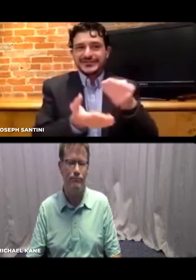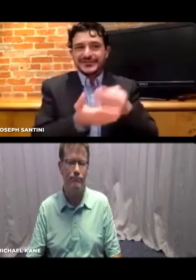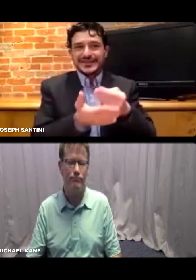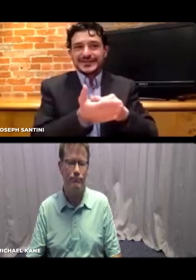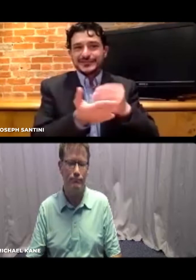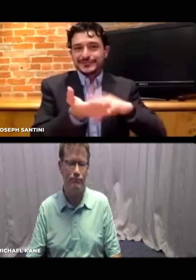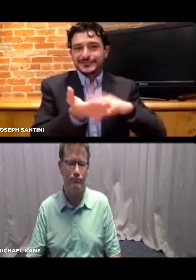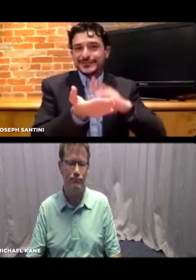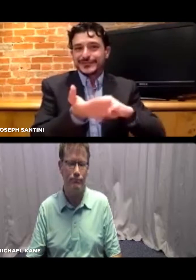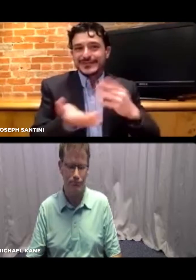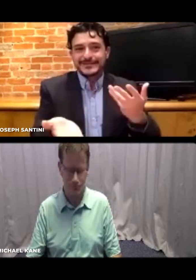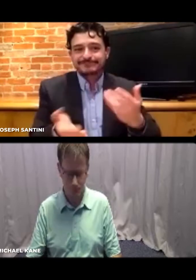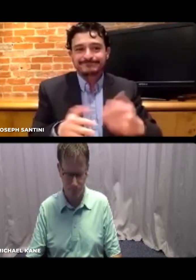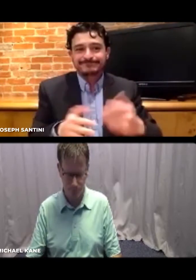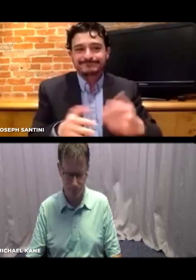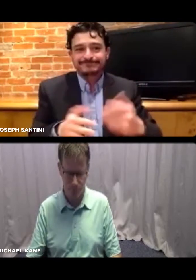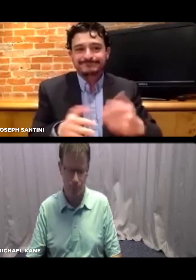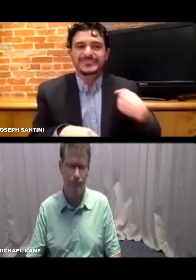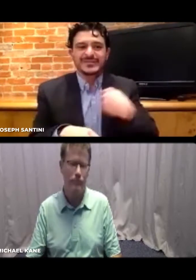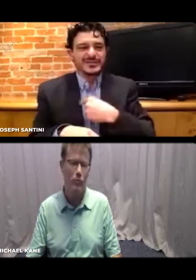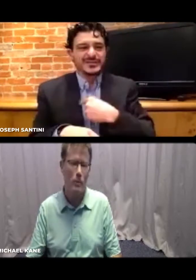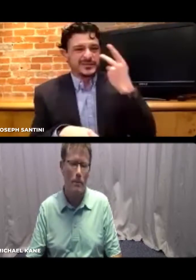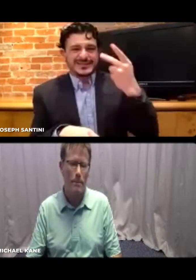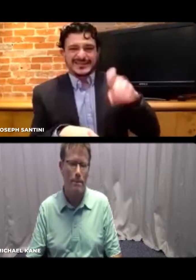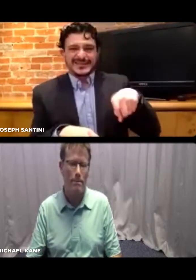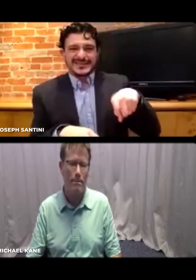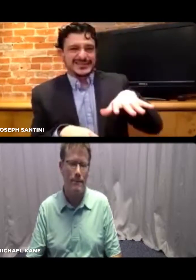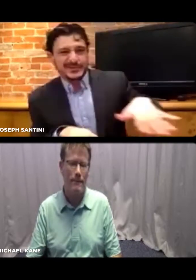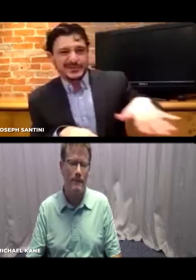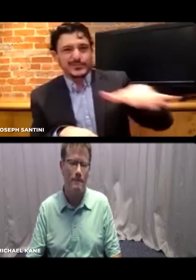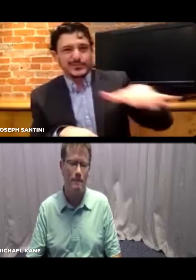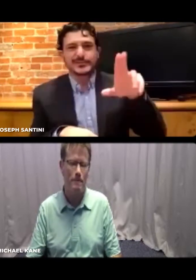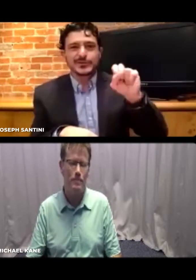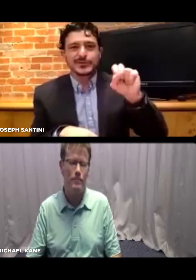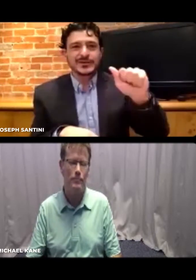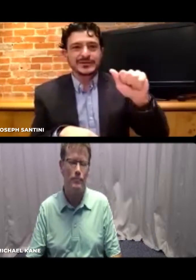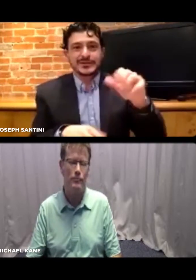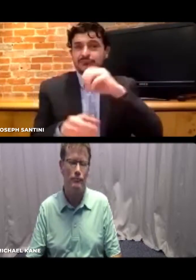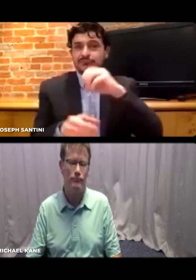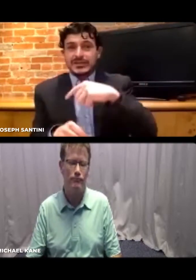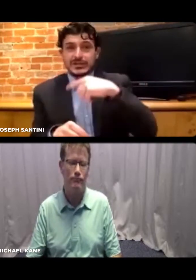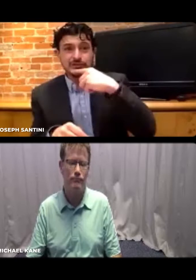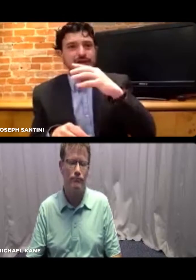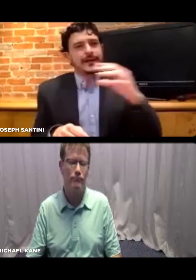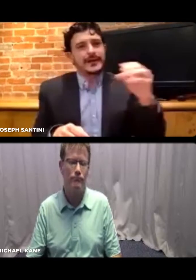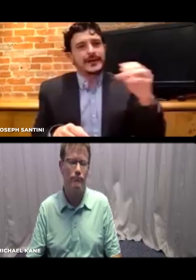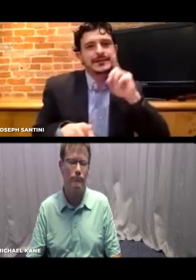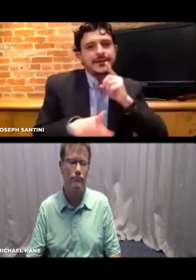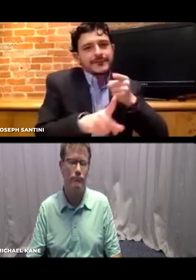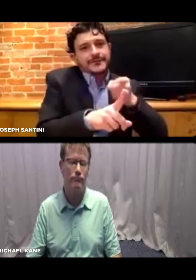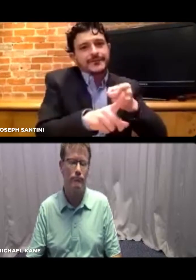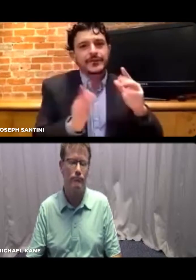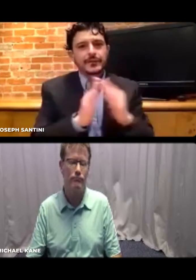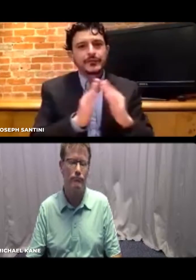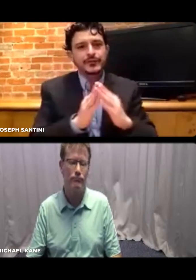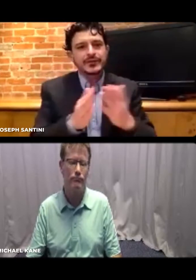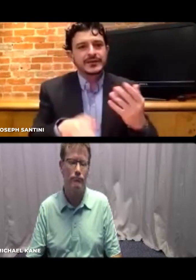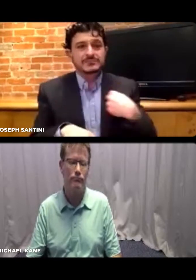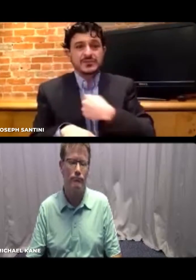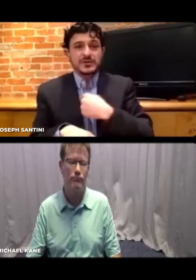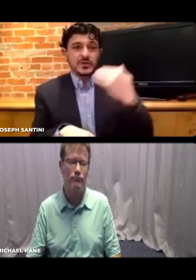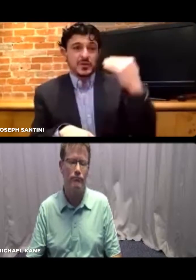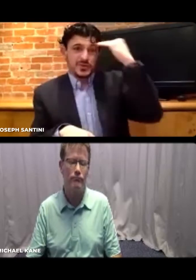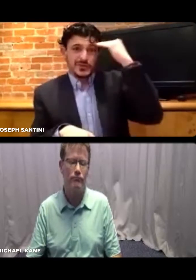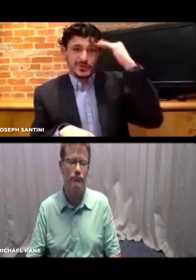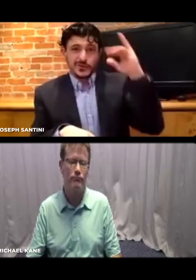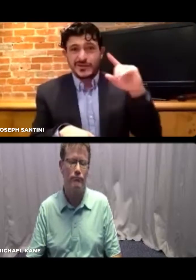country. There is a big gap of financial literacy existing in deaf and hard of hearing communities. And we know that